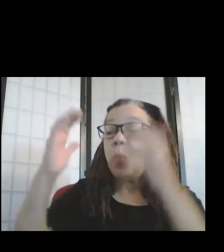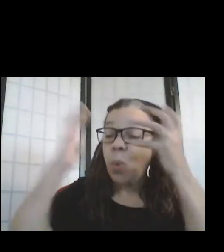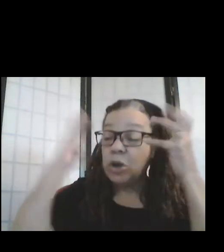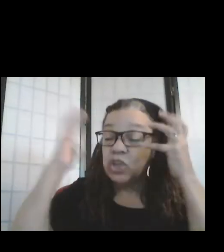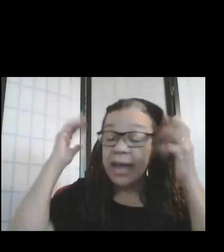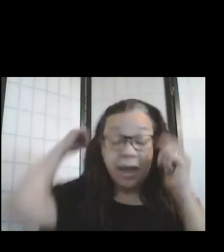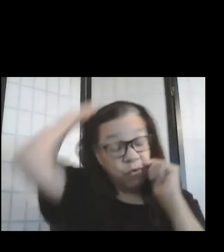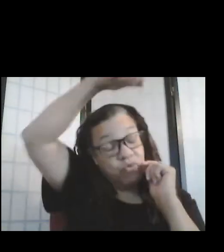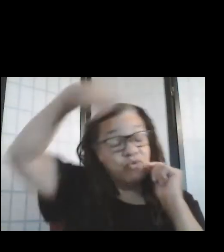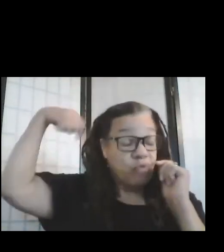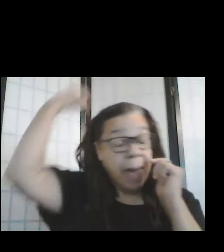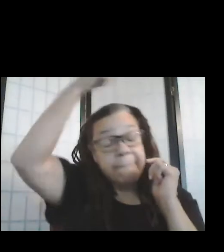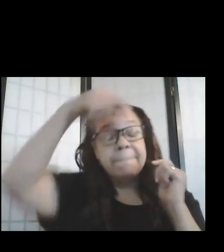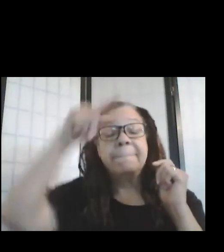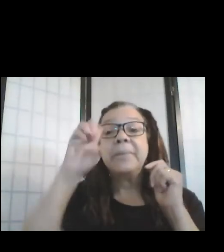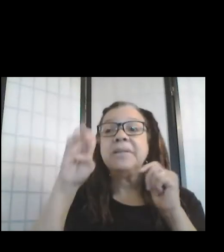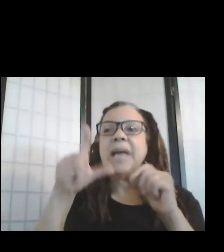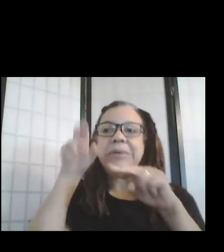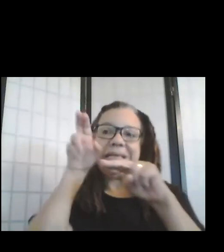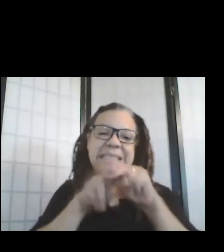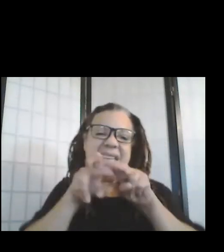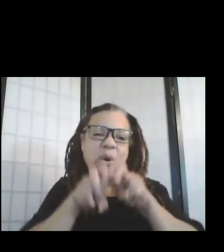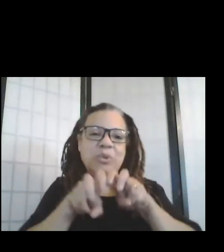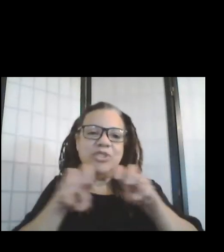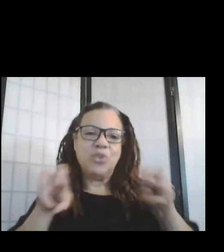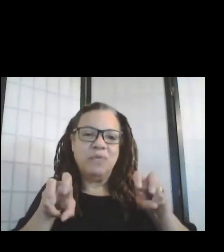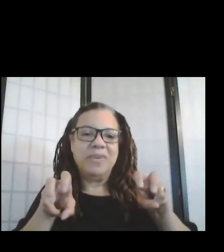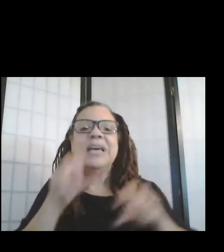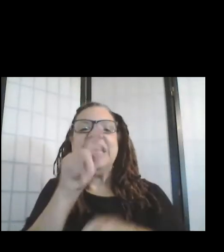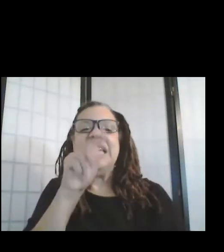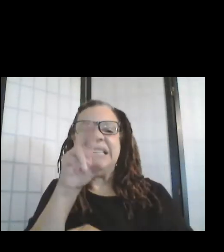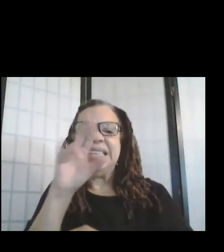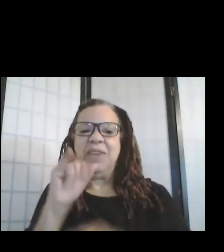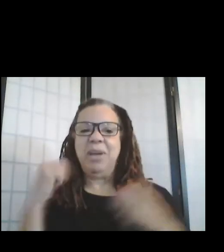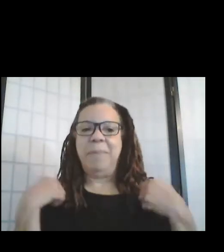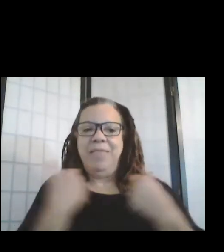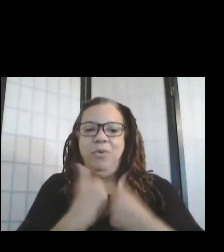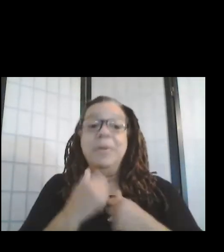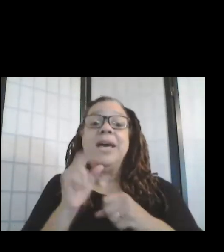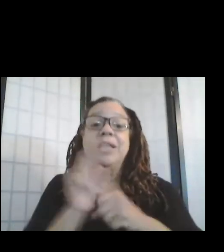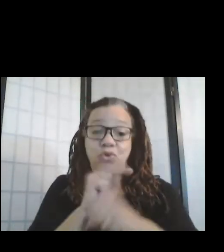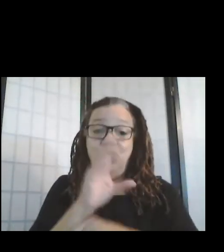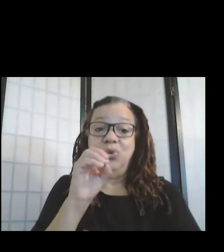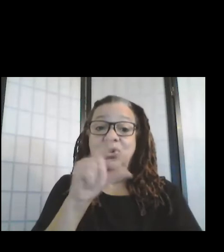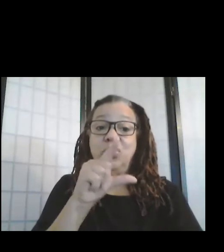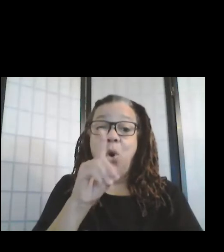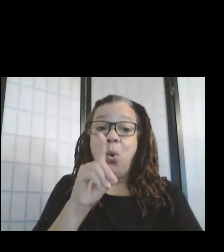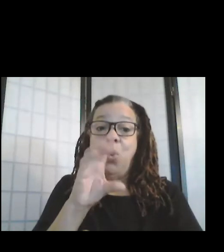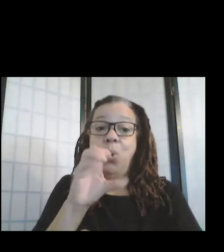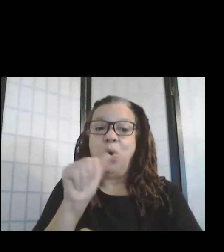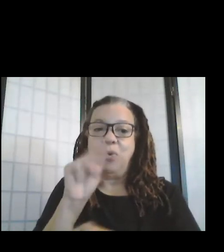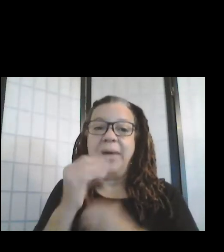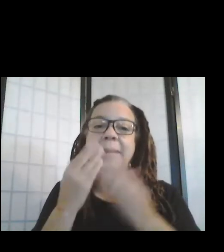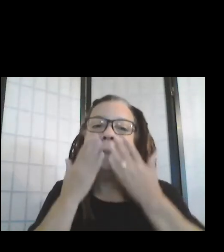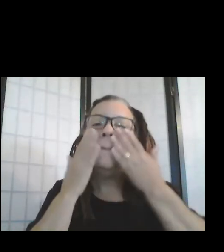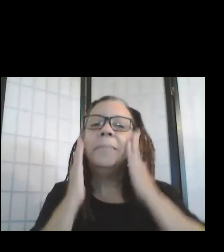towel, and then sit on the sofa in a terry cloth bathrobe and put cold cream on her face. Pond's made